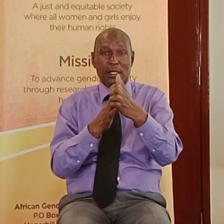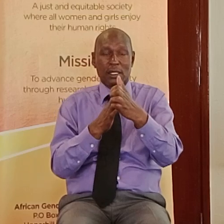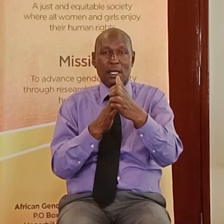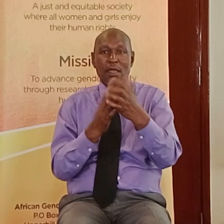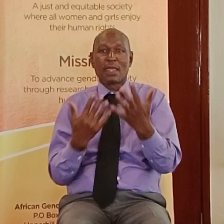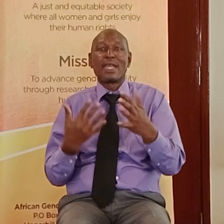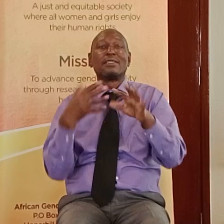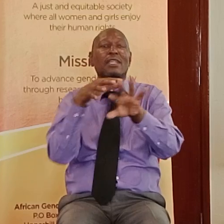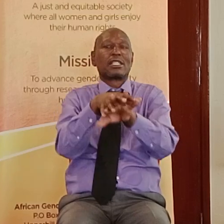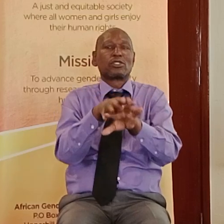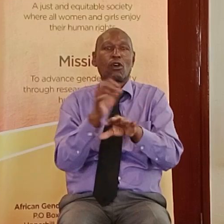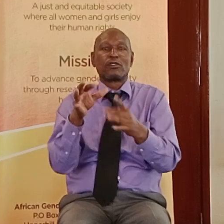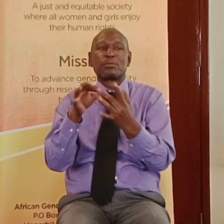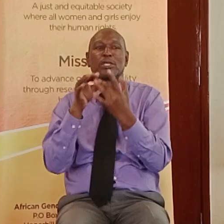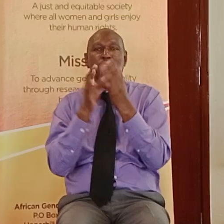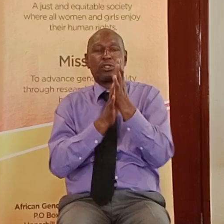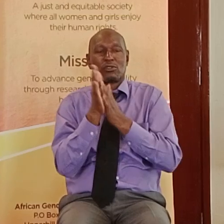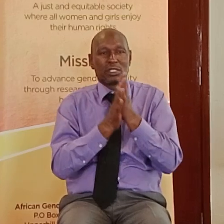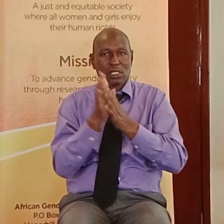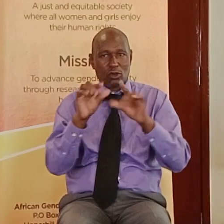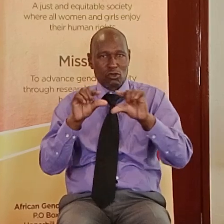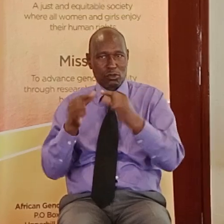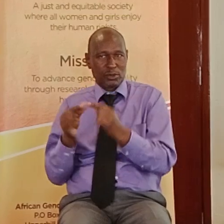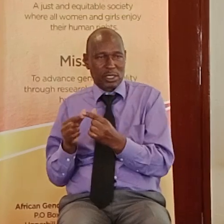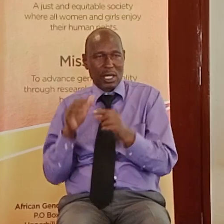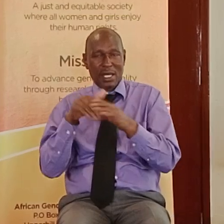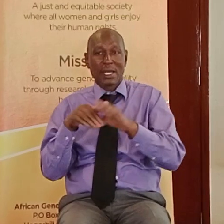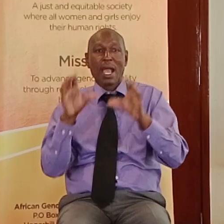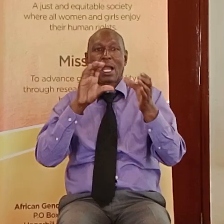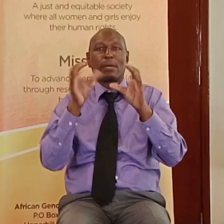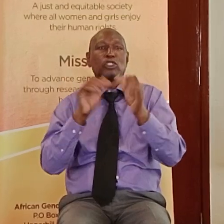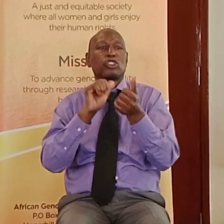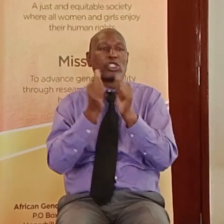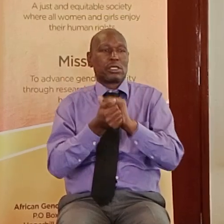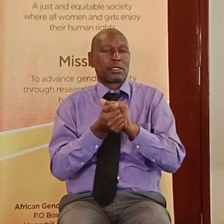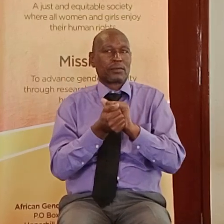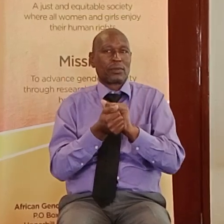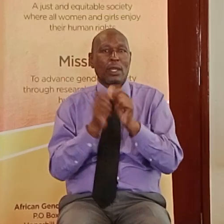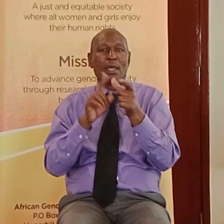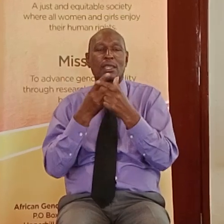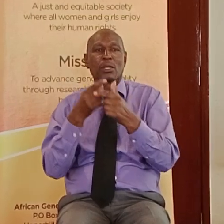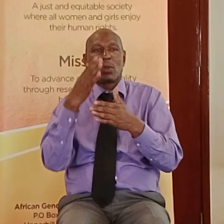of special interest groups in climate space. And we end up with next steps and